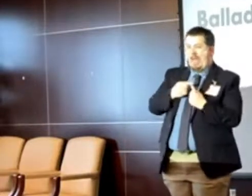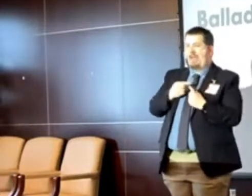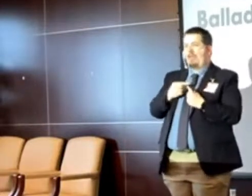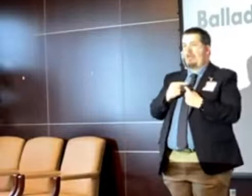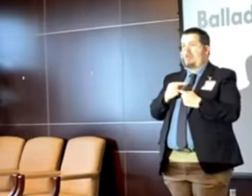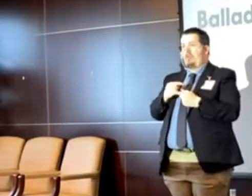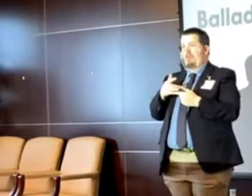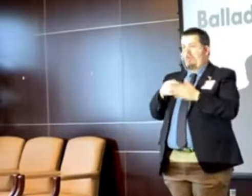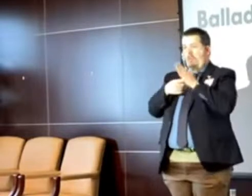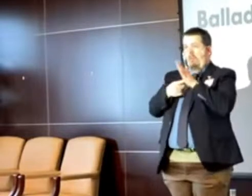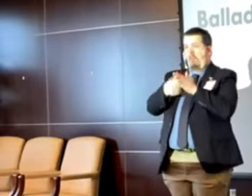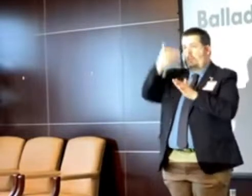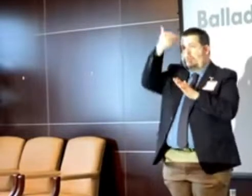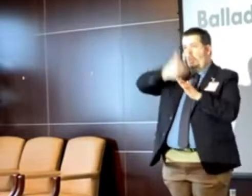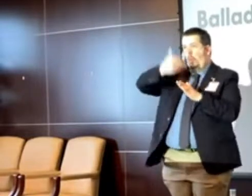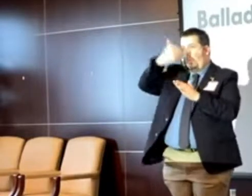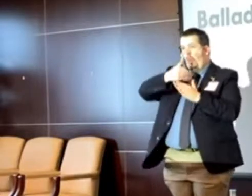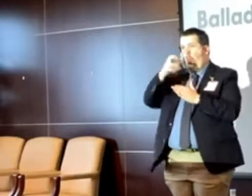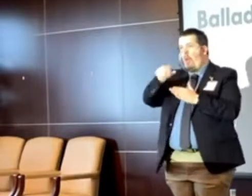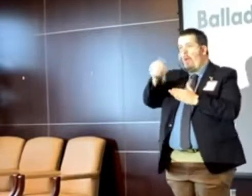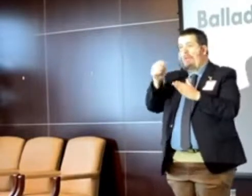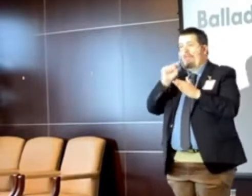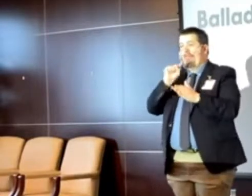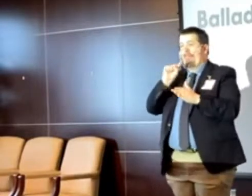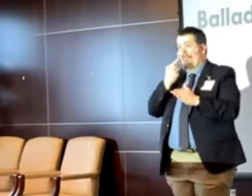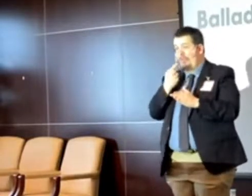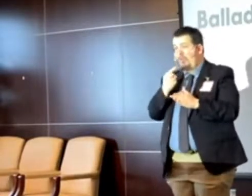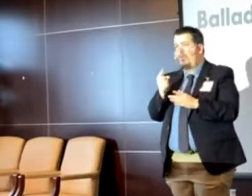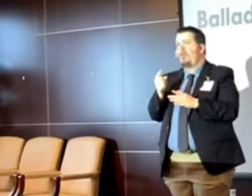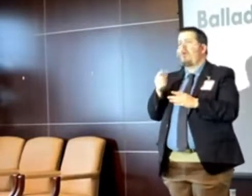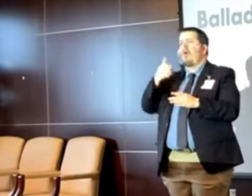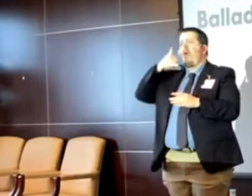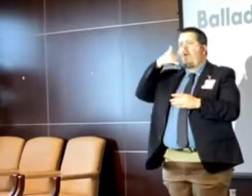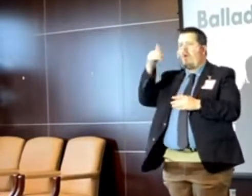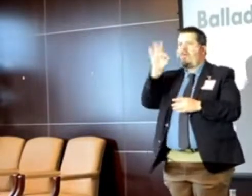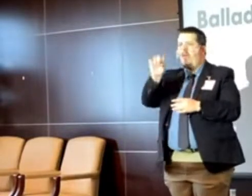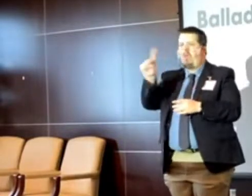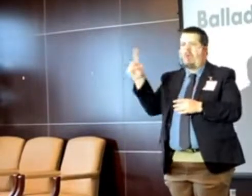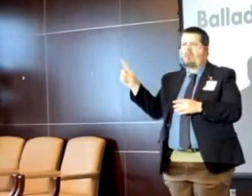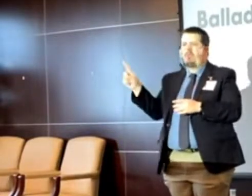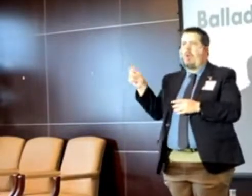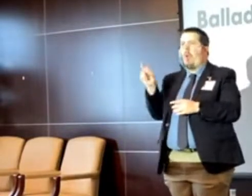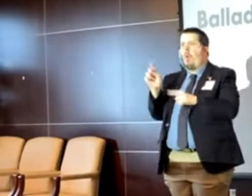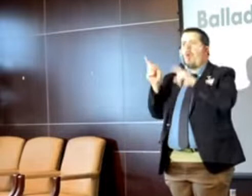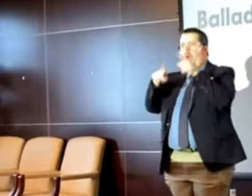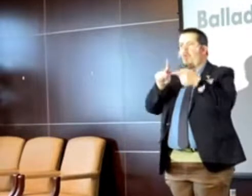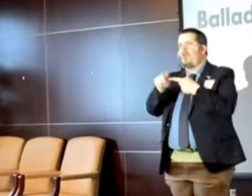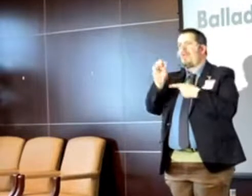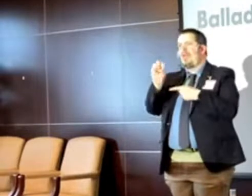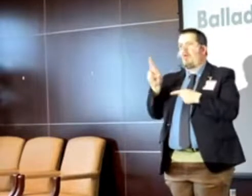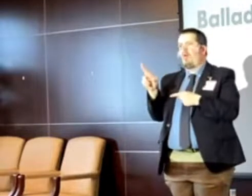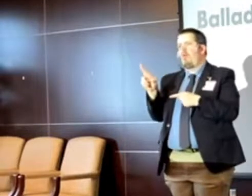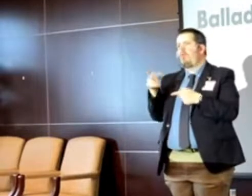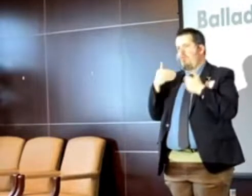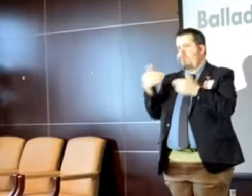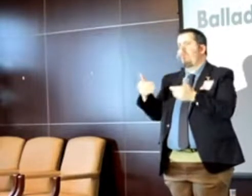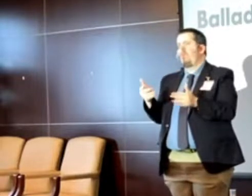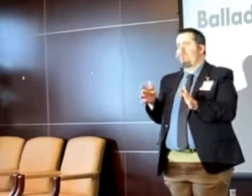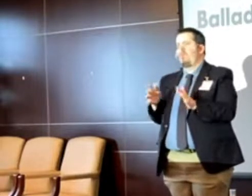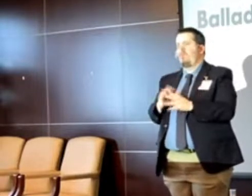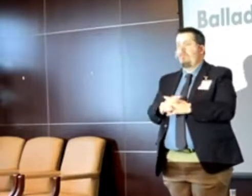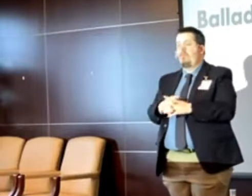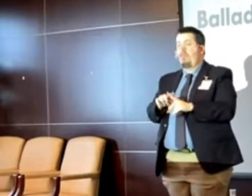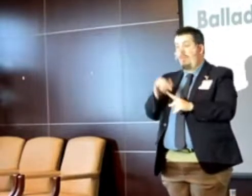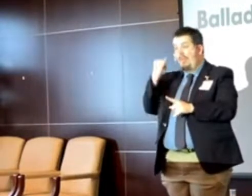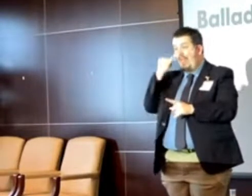stroke symptoms, or other serious health emergencies, call 911 or go to the emergency room.